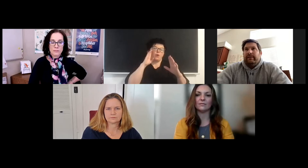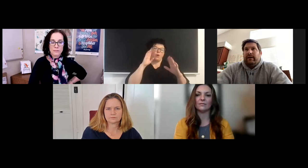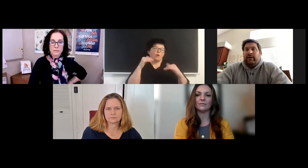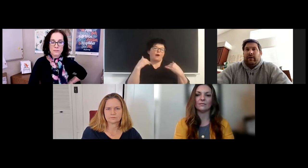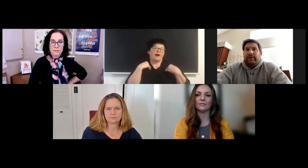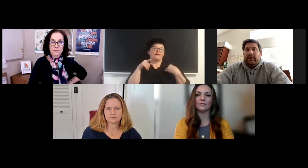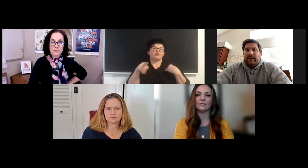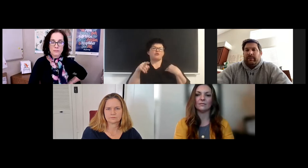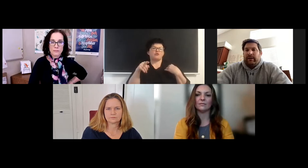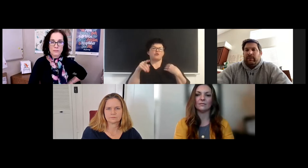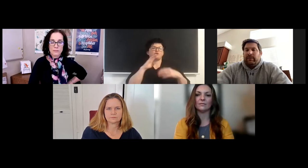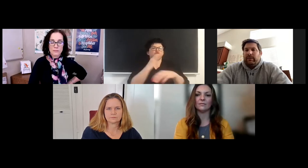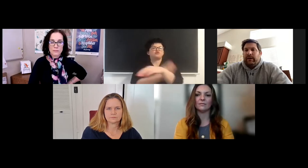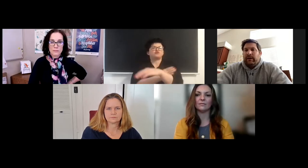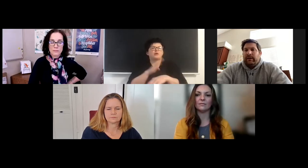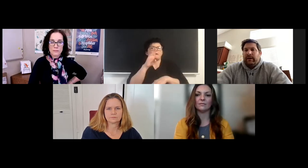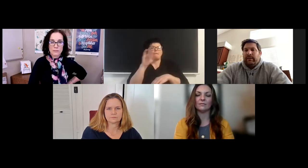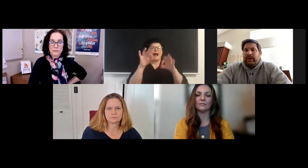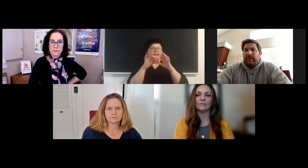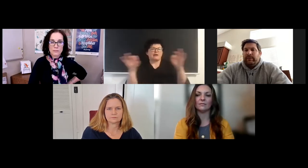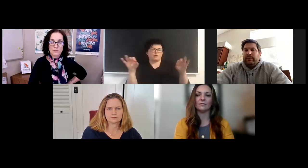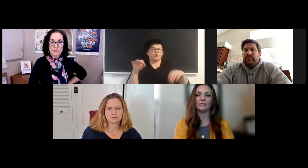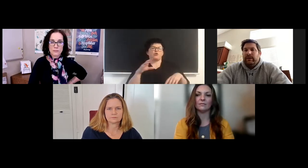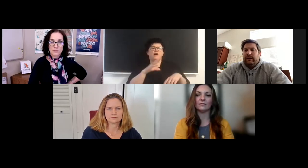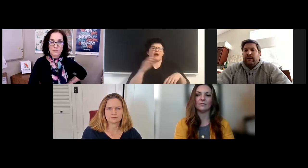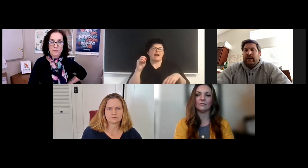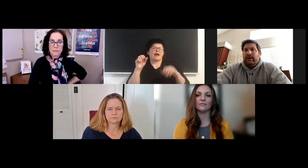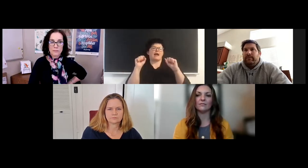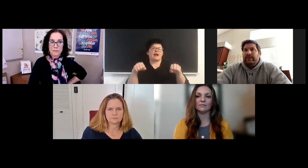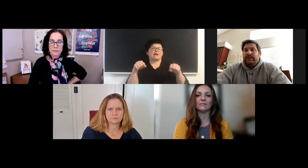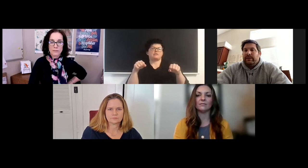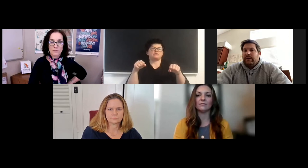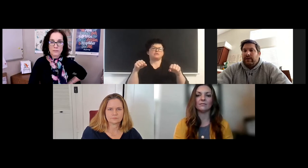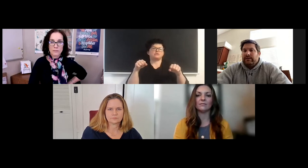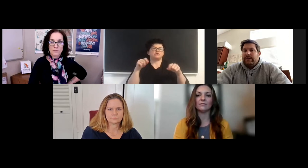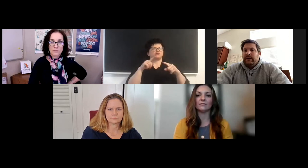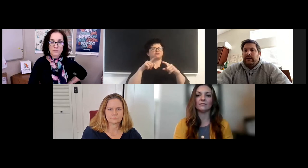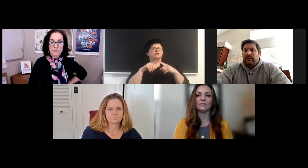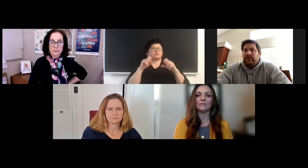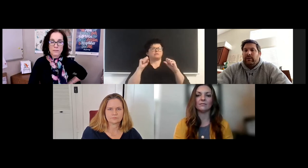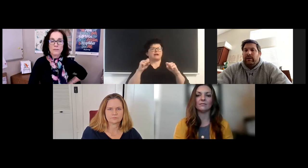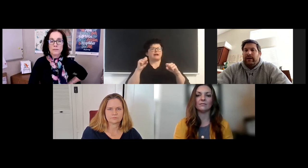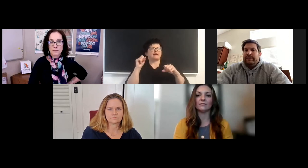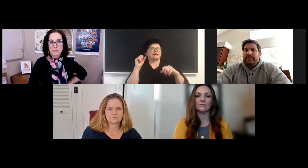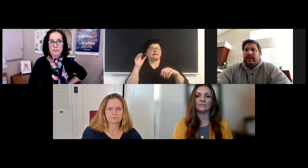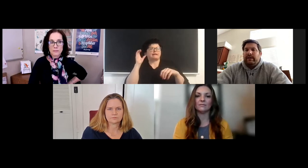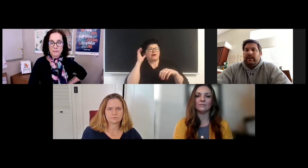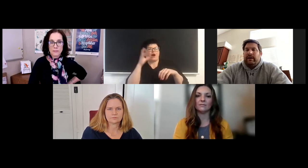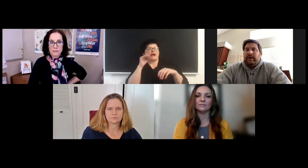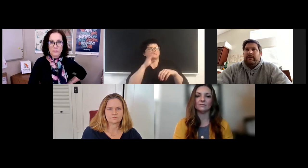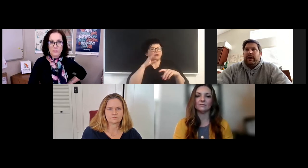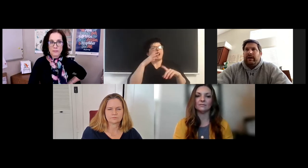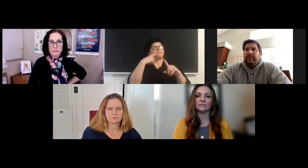as our daughter be bilingual and be able to potentially hear and speak as well as